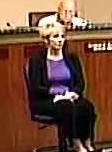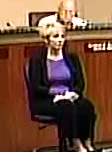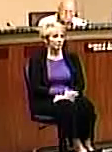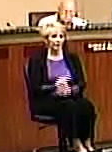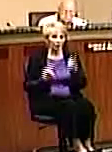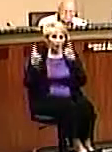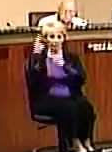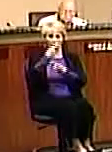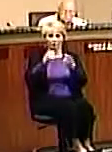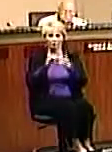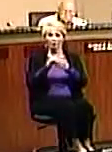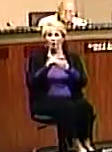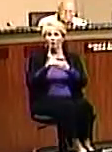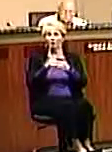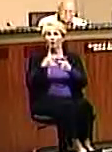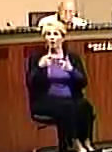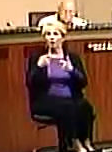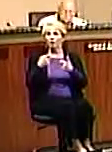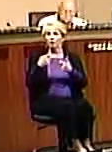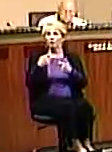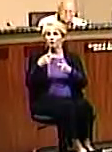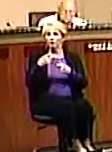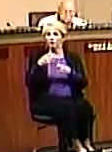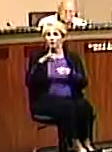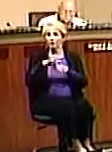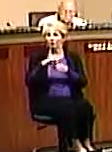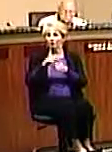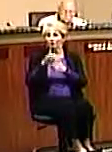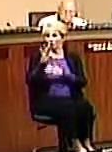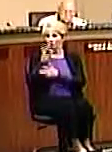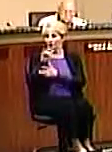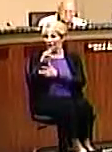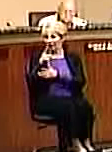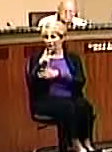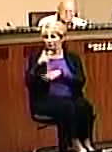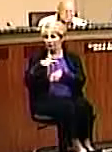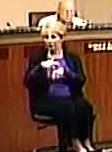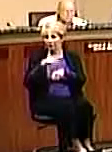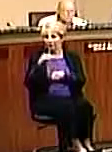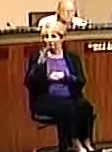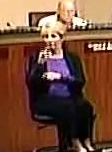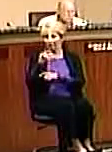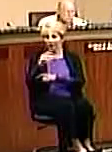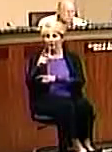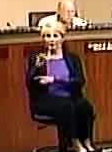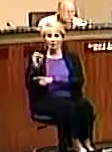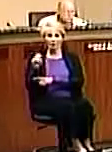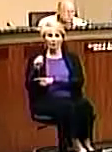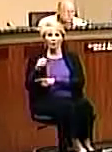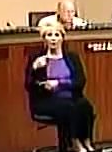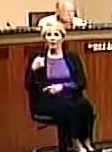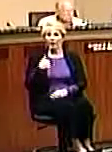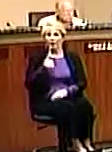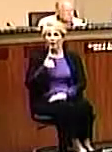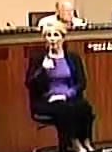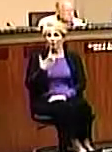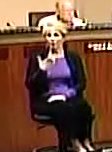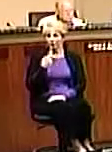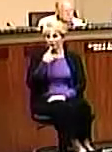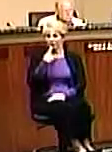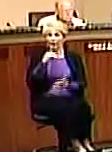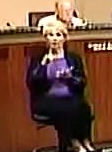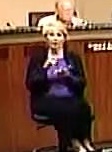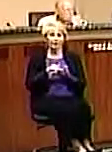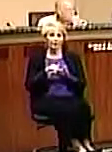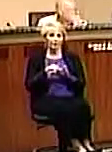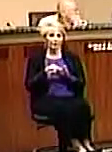Consideration of municipal election, other business, scheduling, filing period, filing fee. Mr. Mayor, if I may, the as you know,